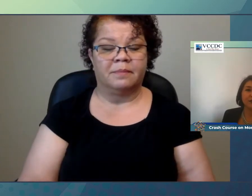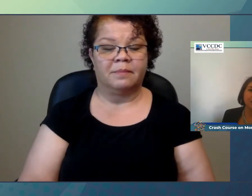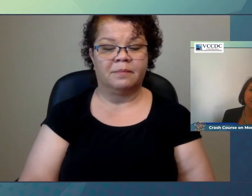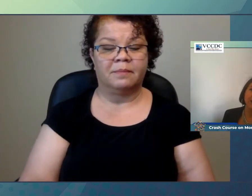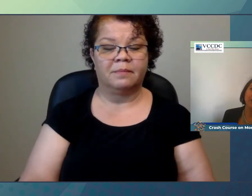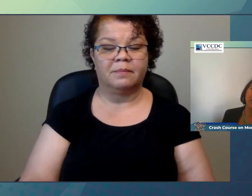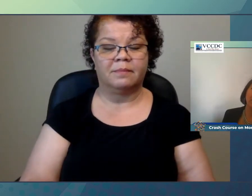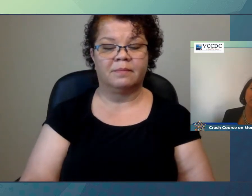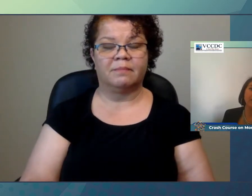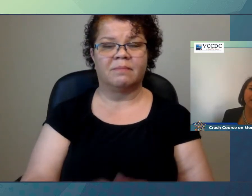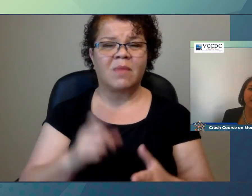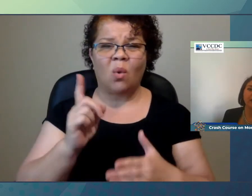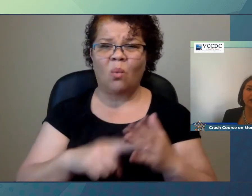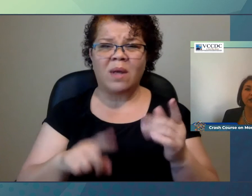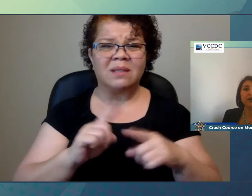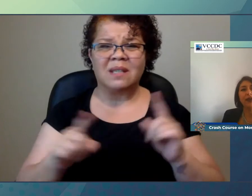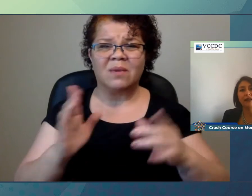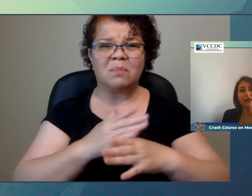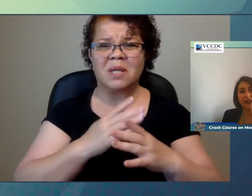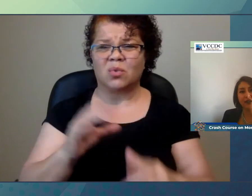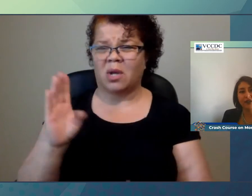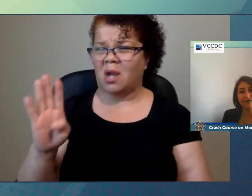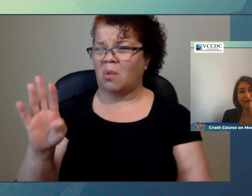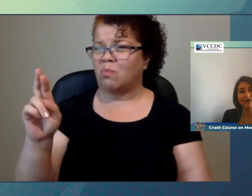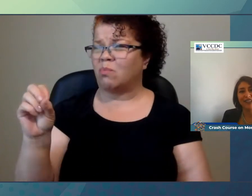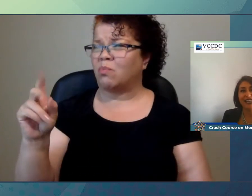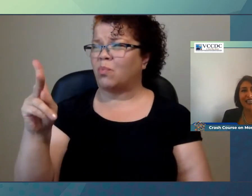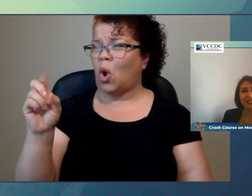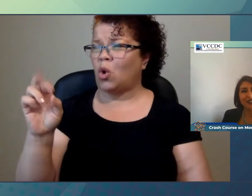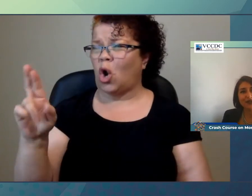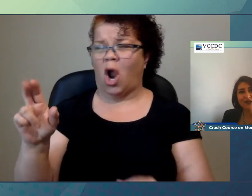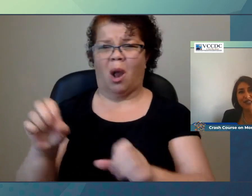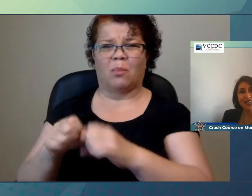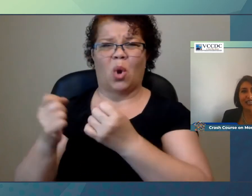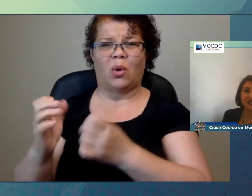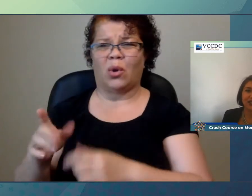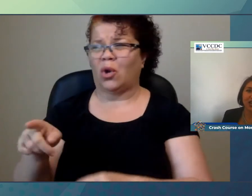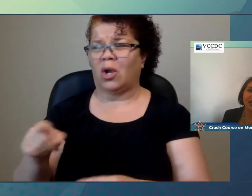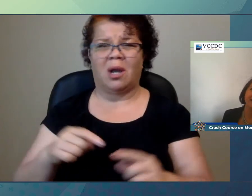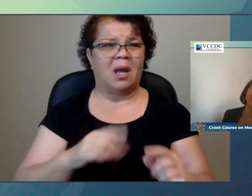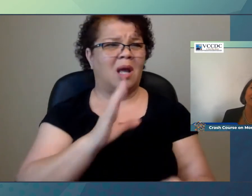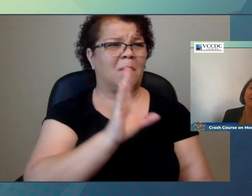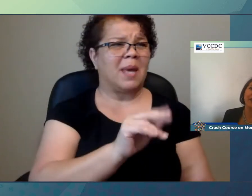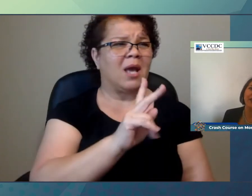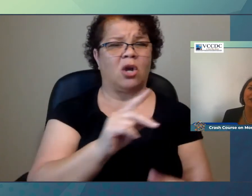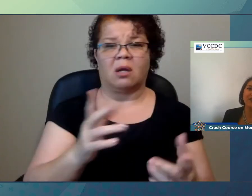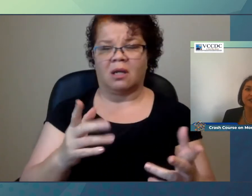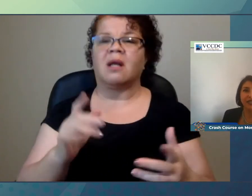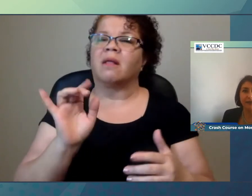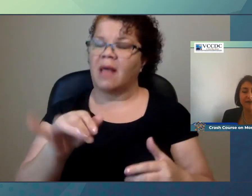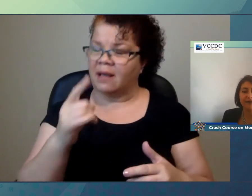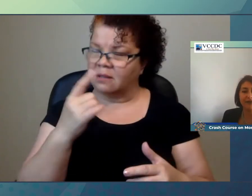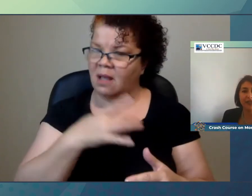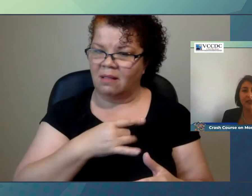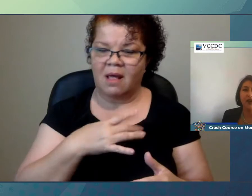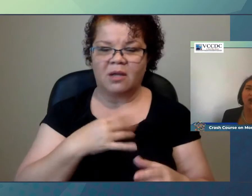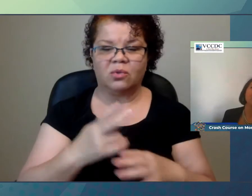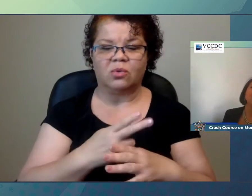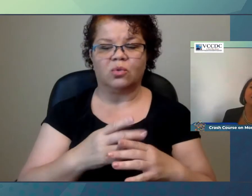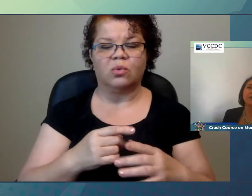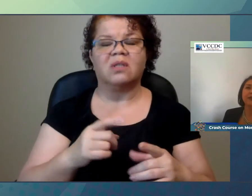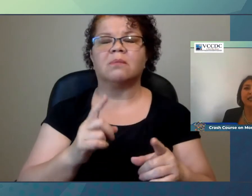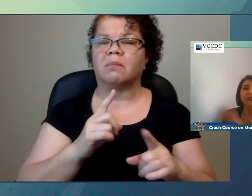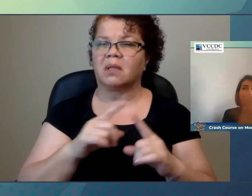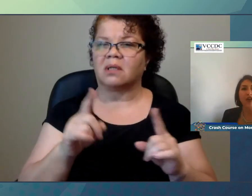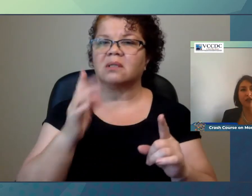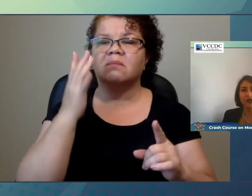What's the difference between a broker, a banker, and a direct lender? I like to use this adage a lot. They're different, but the same.